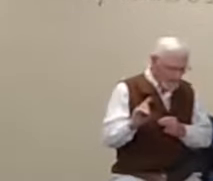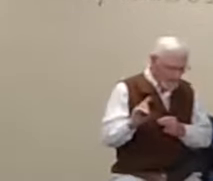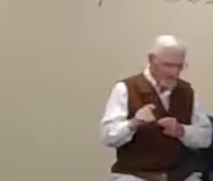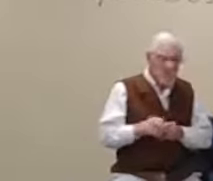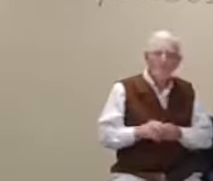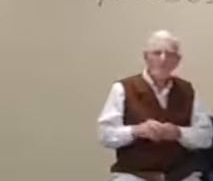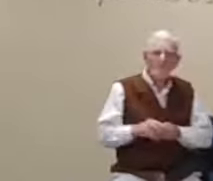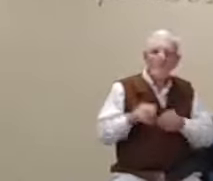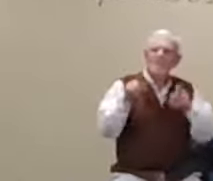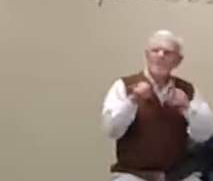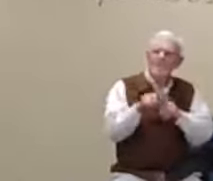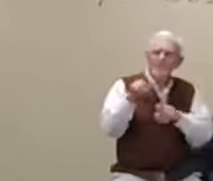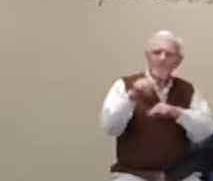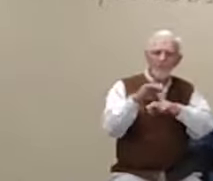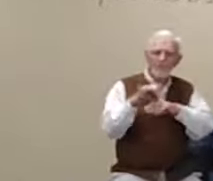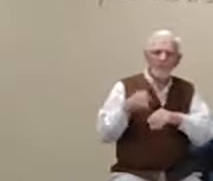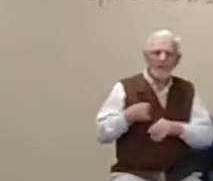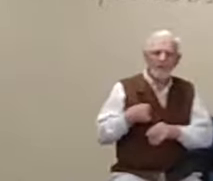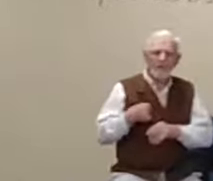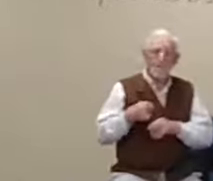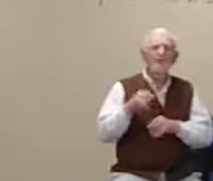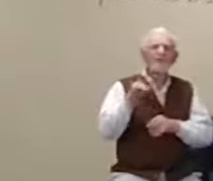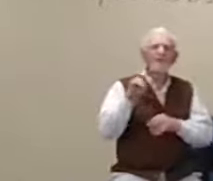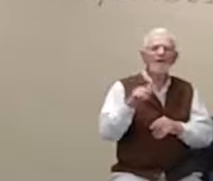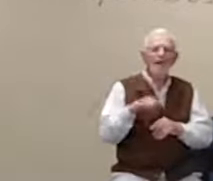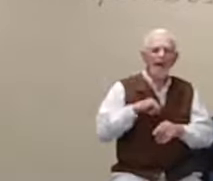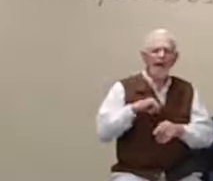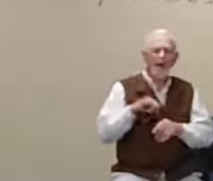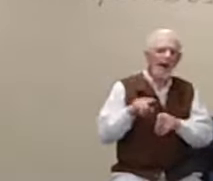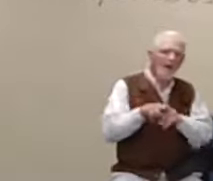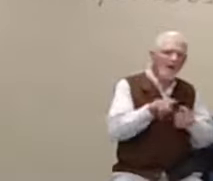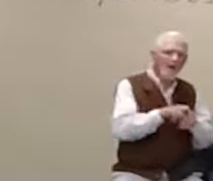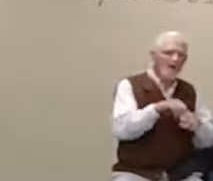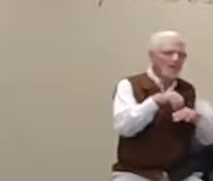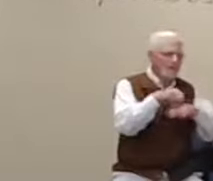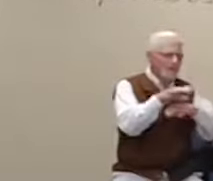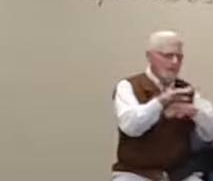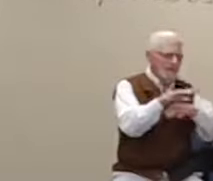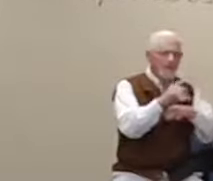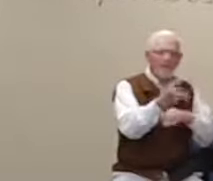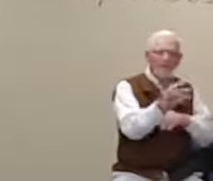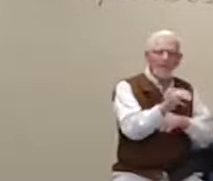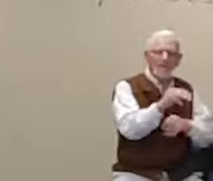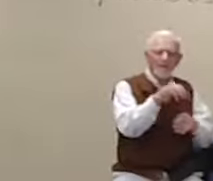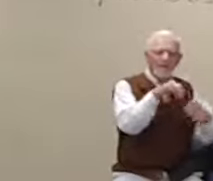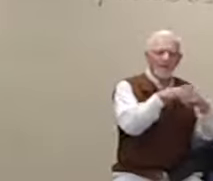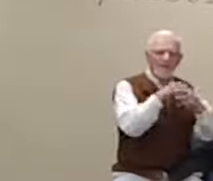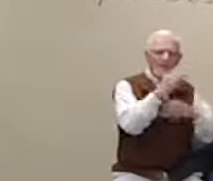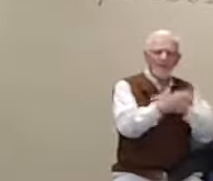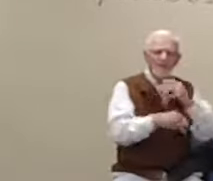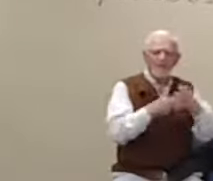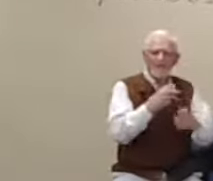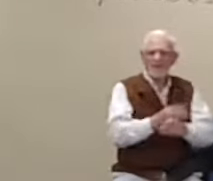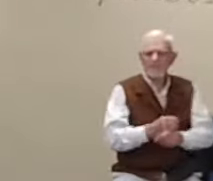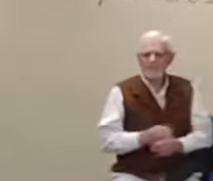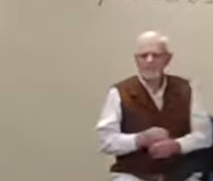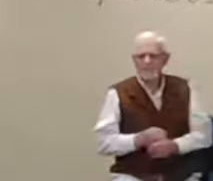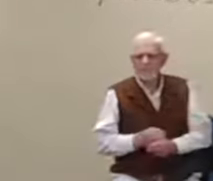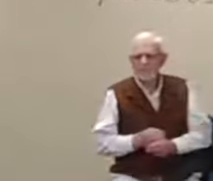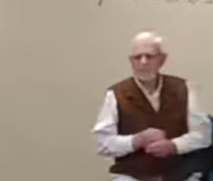hast sent me into the world, even so have I also sent them into the world. And so